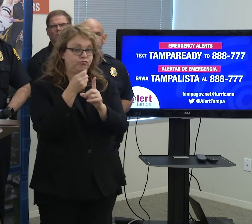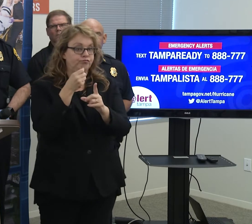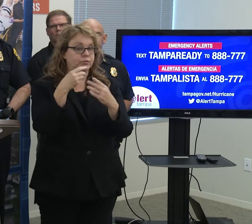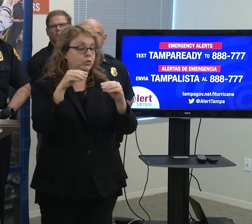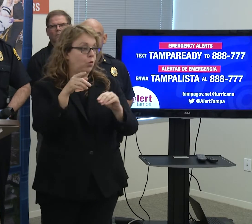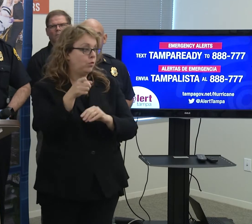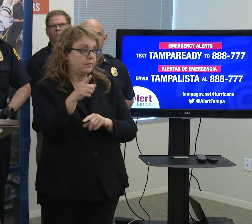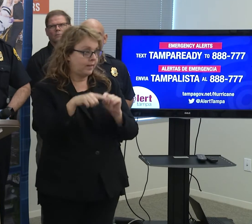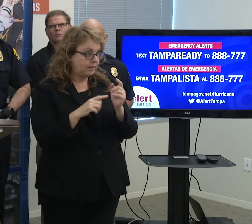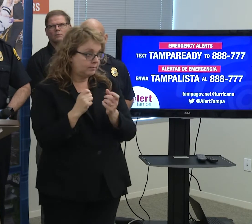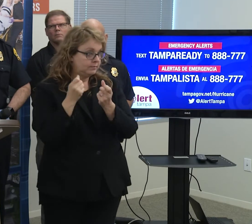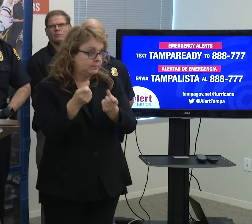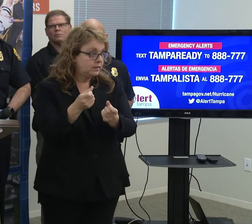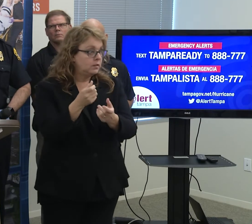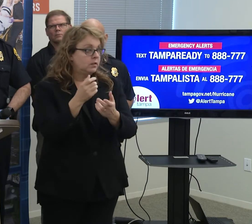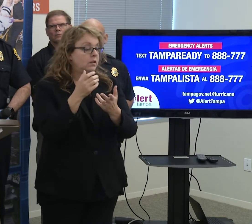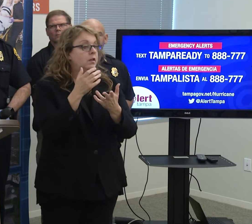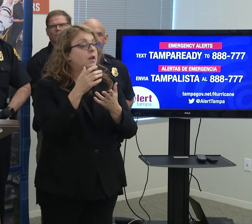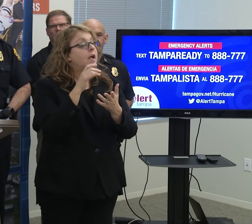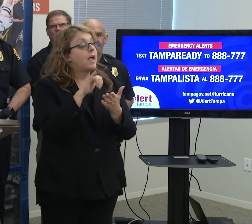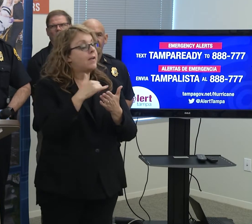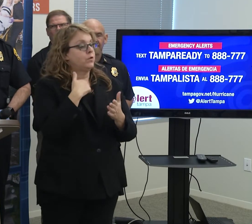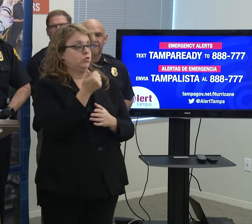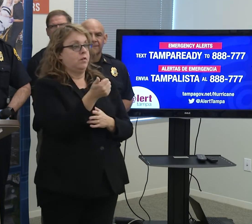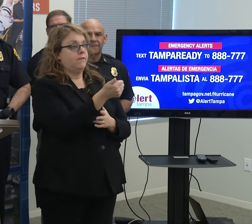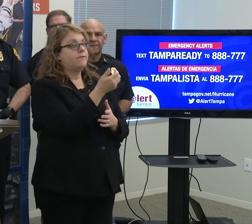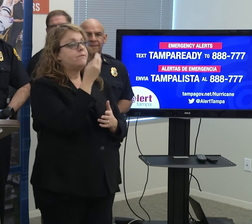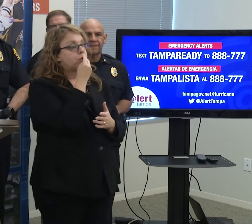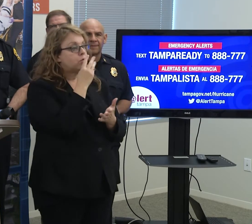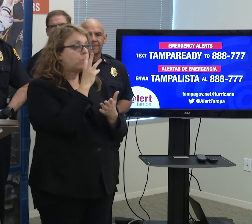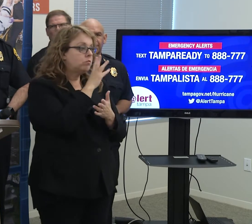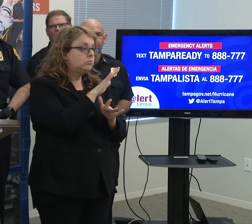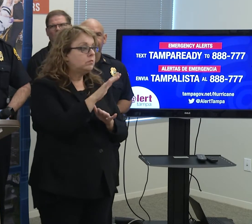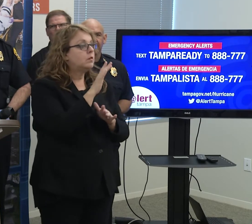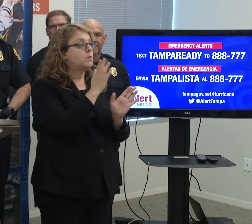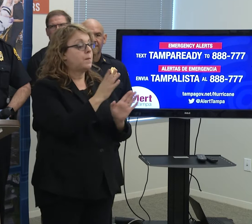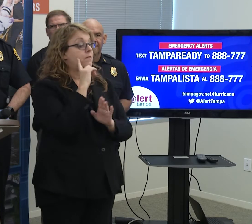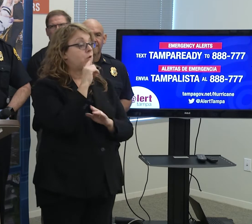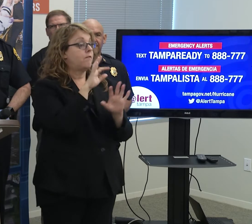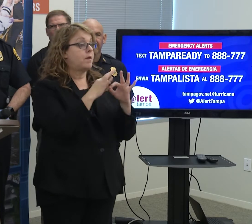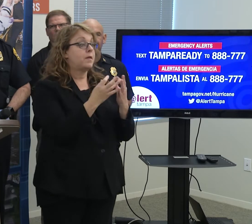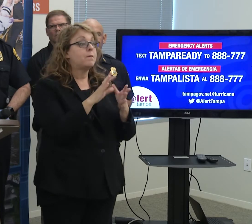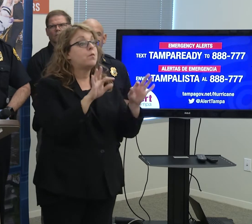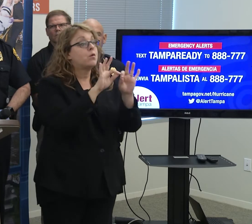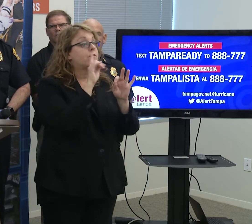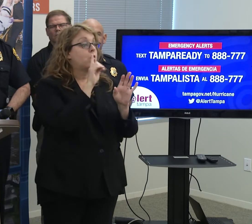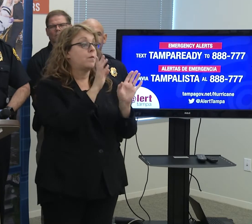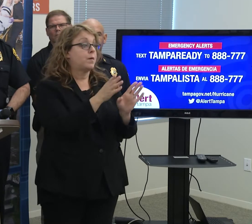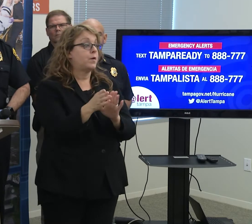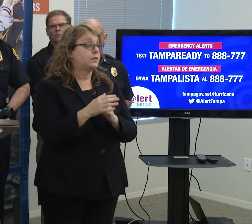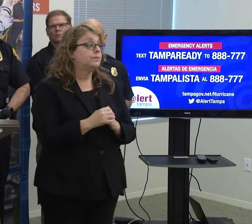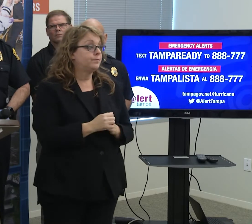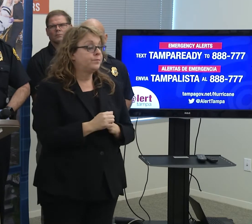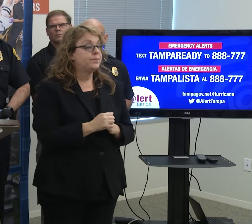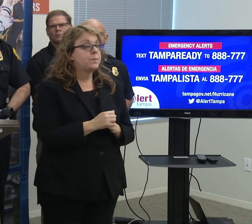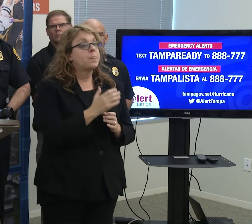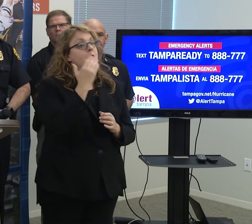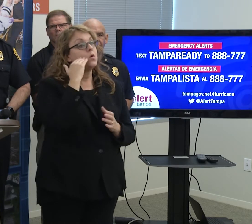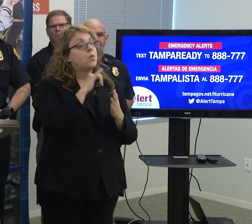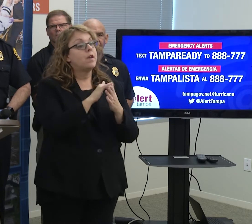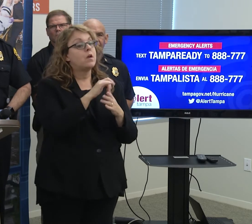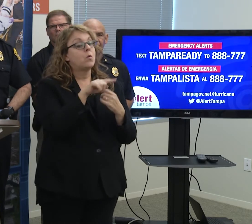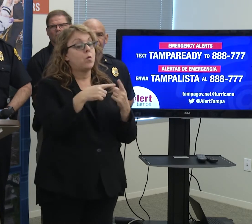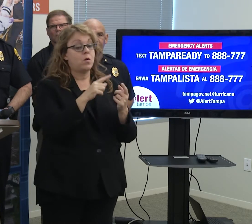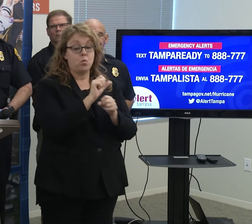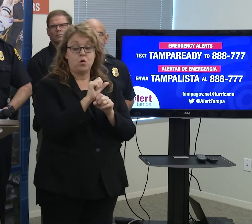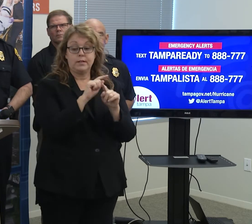so having those supplies at the ready for your family is extremely important as far as the preparation piece. Know that as